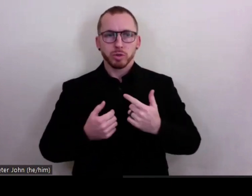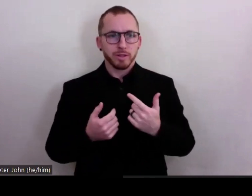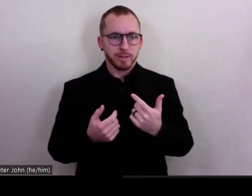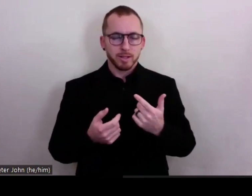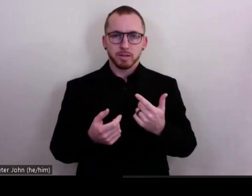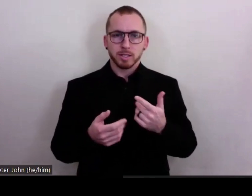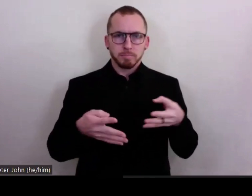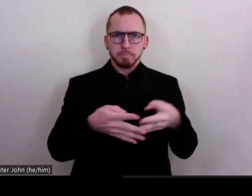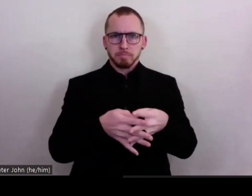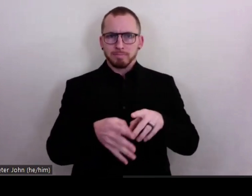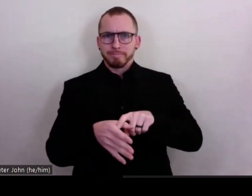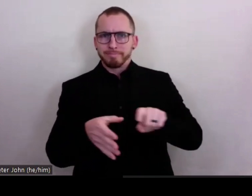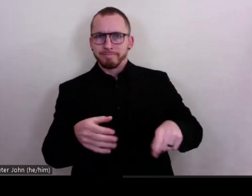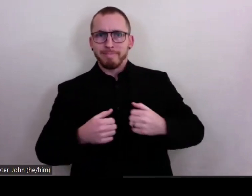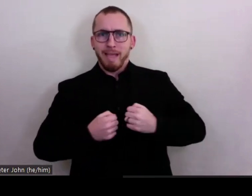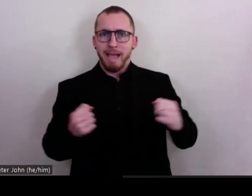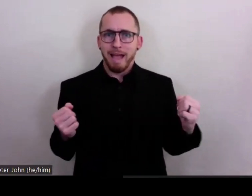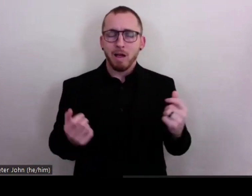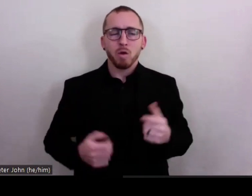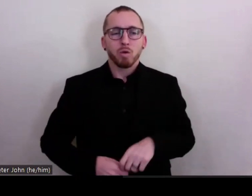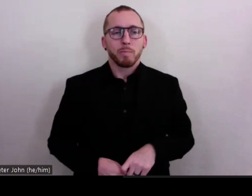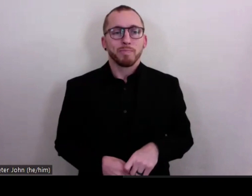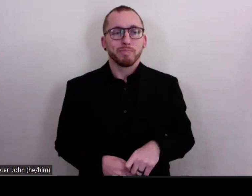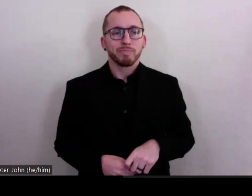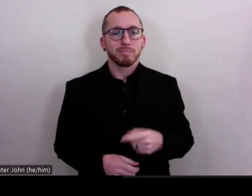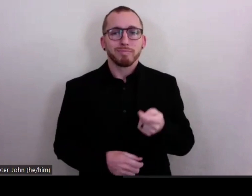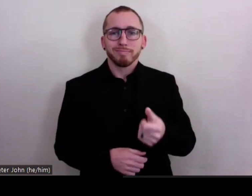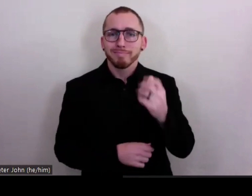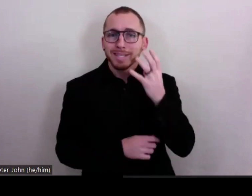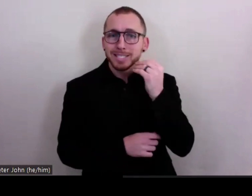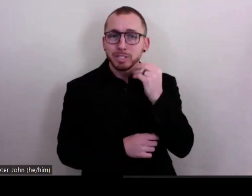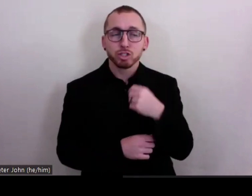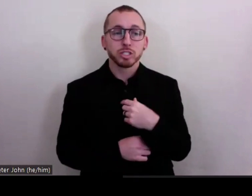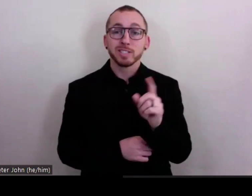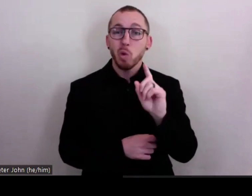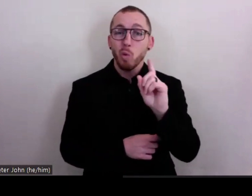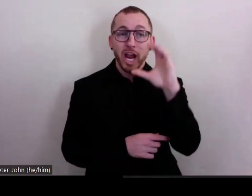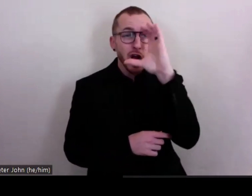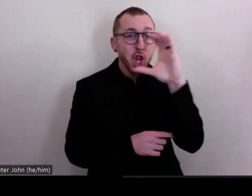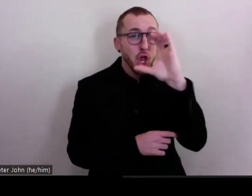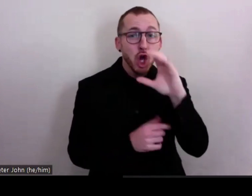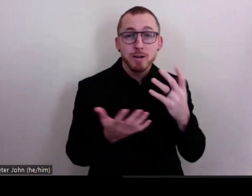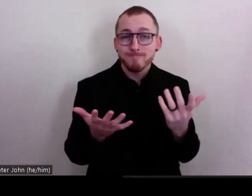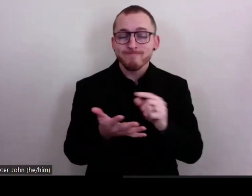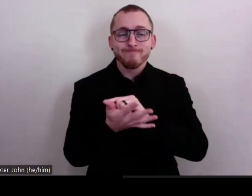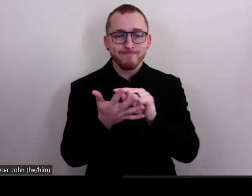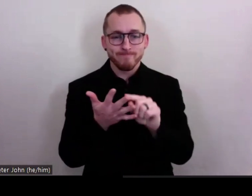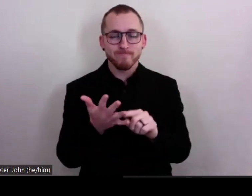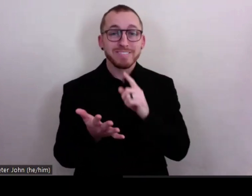negative experiences, and lack of providers who were LGBTQ.